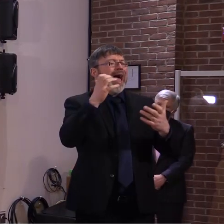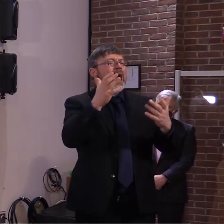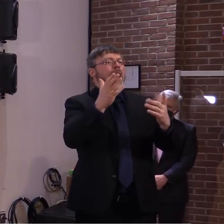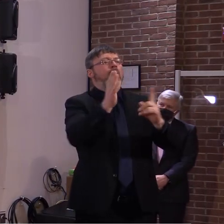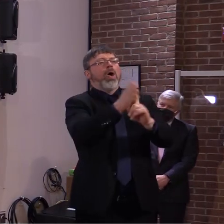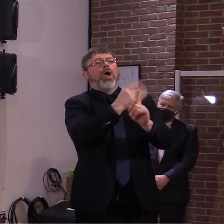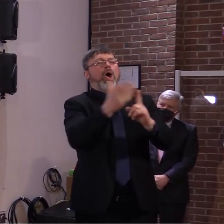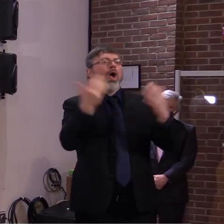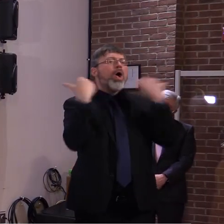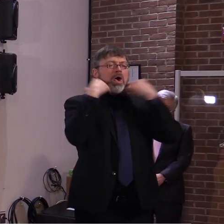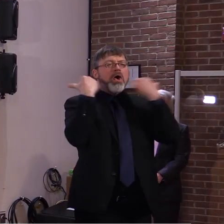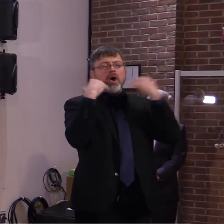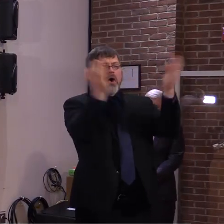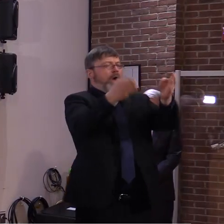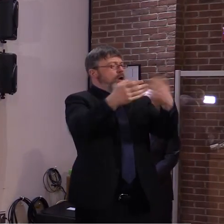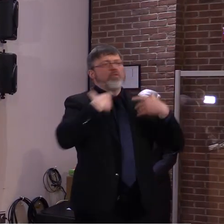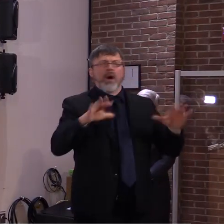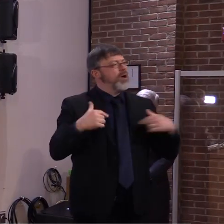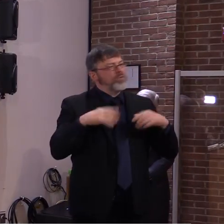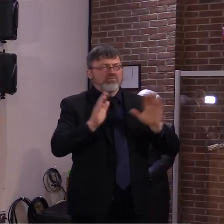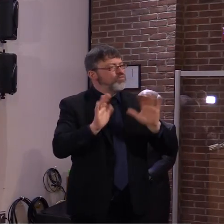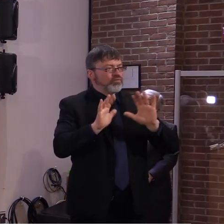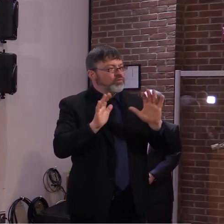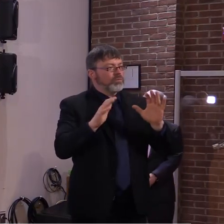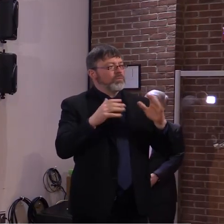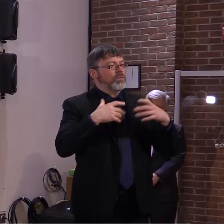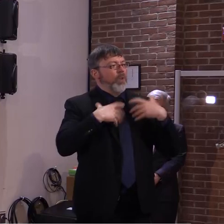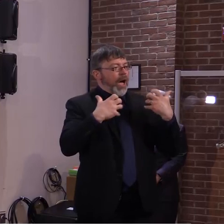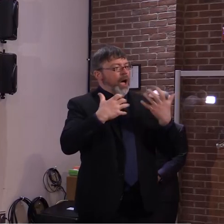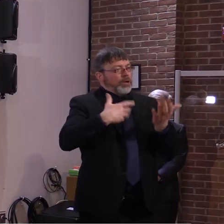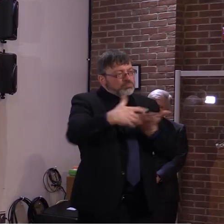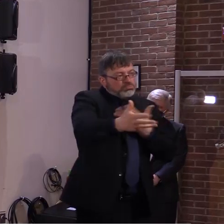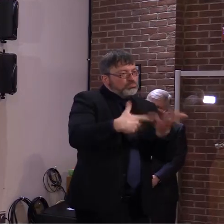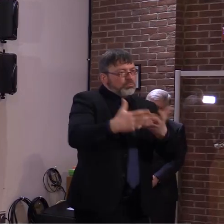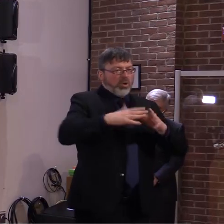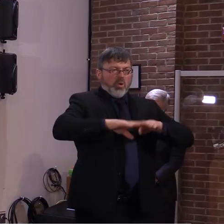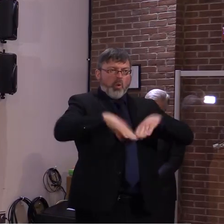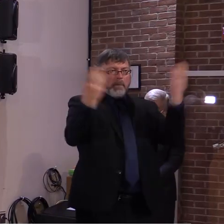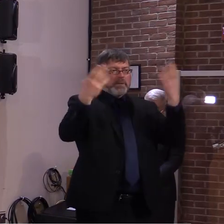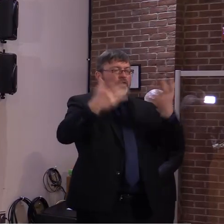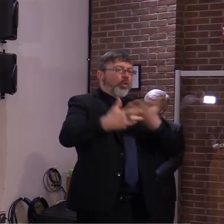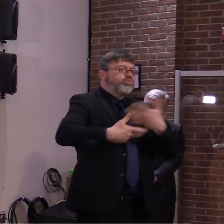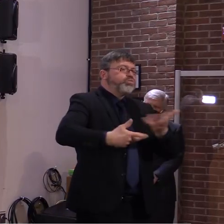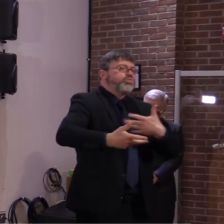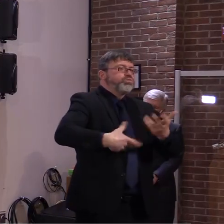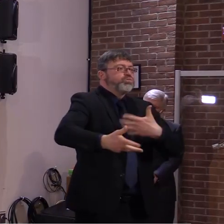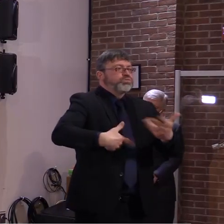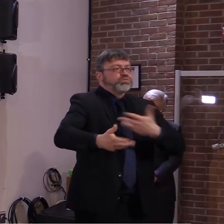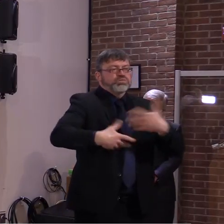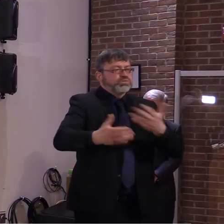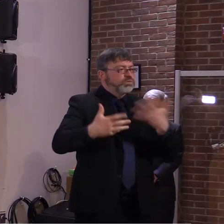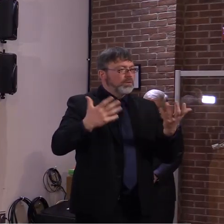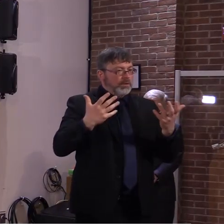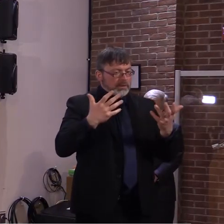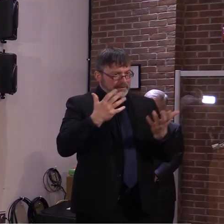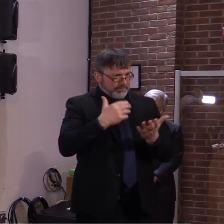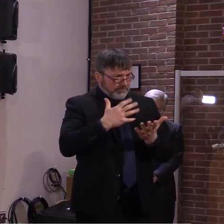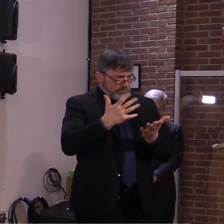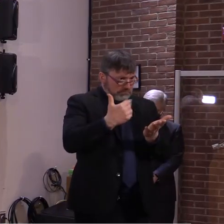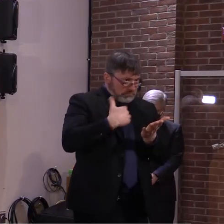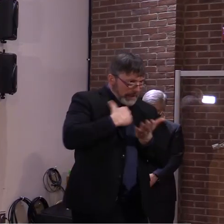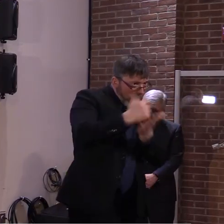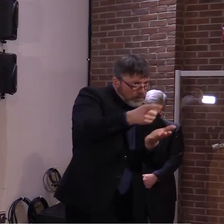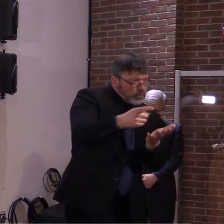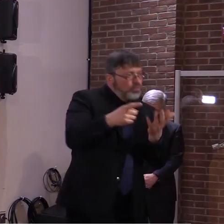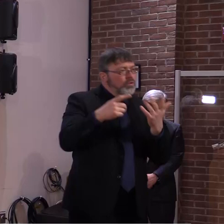wonderful the vaccine is, but we really want to get an idea of where we can help them make inroads. If they've been hesitant, why,